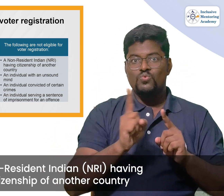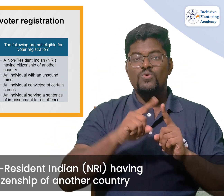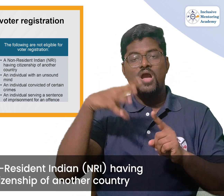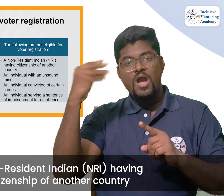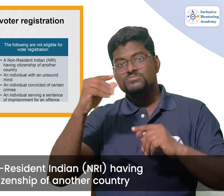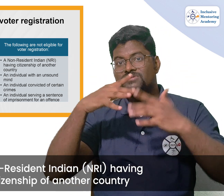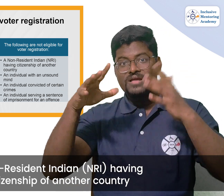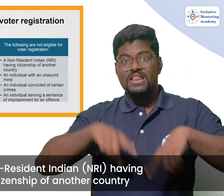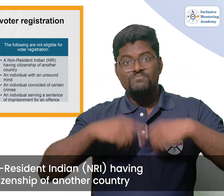country.